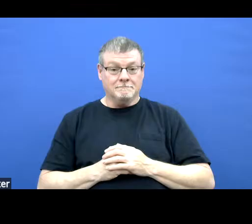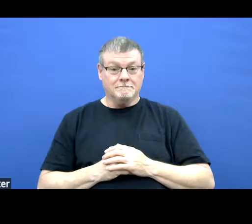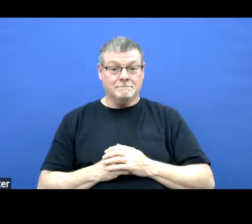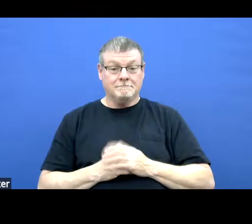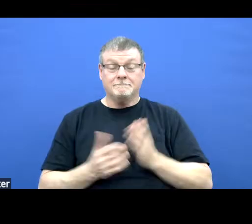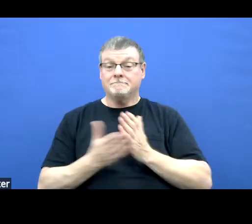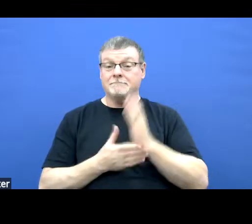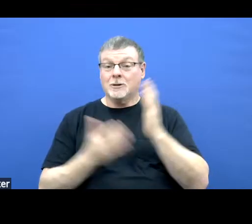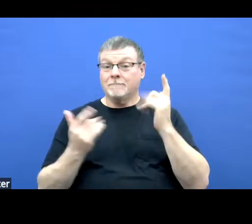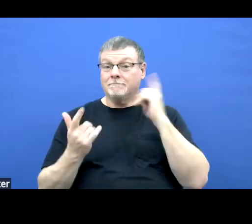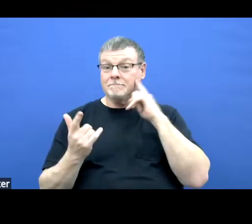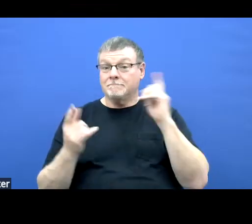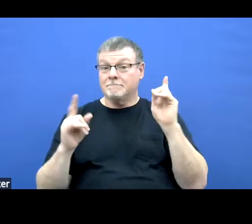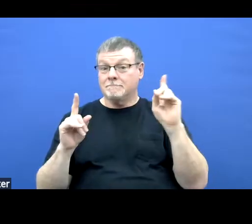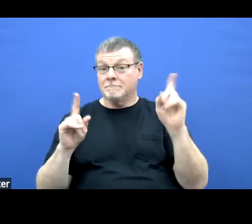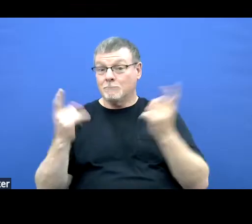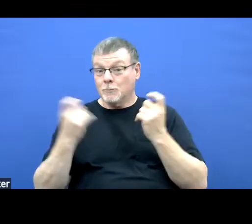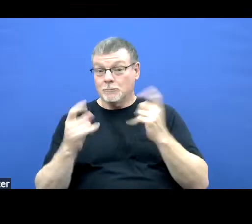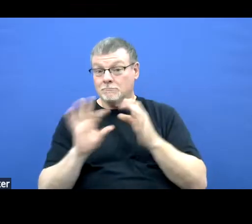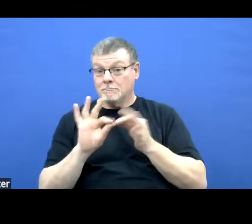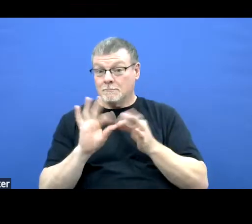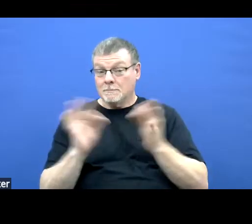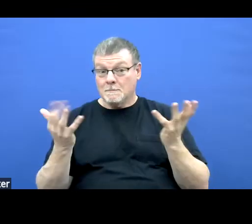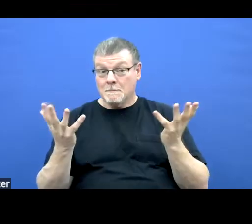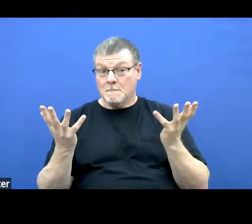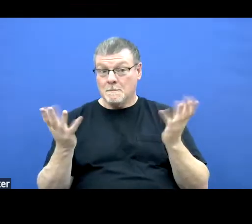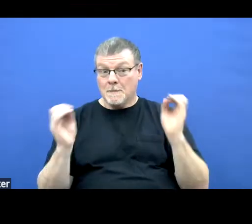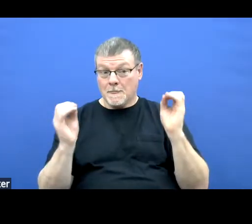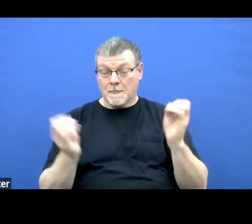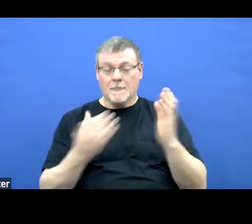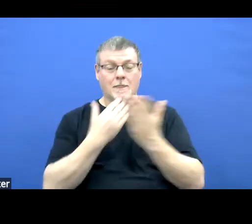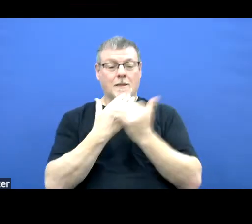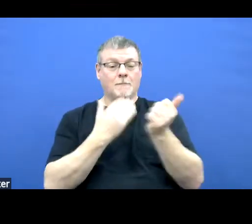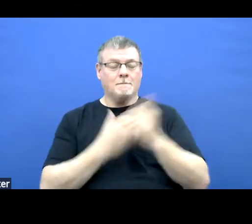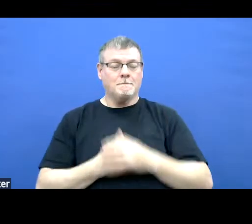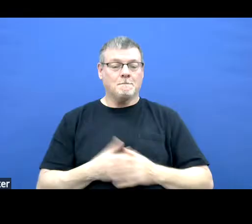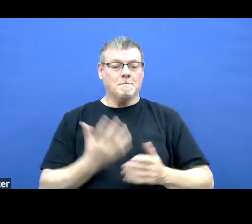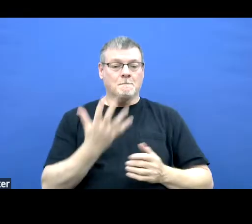All right, any other questions, comments? Hearing and seeing none, please call the roll.